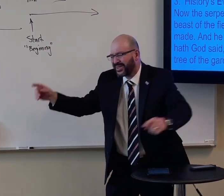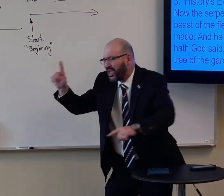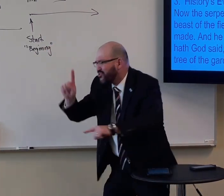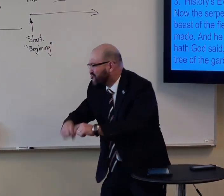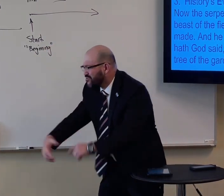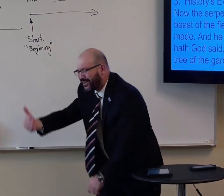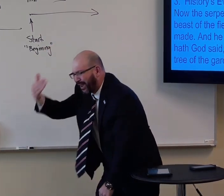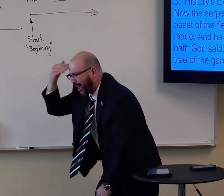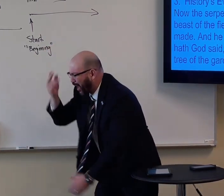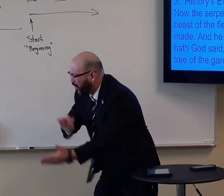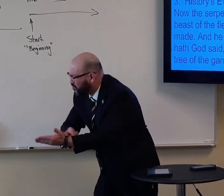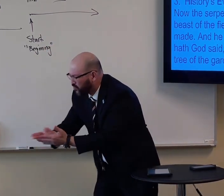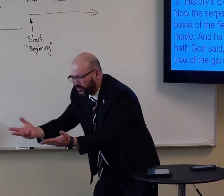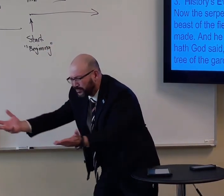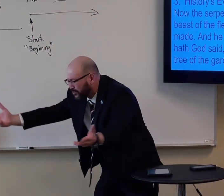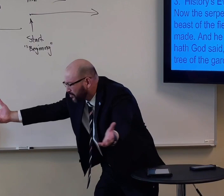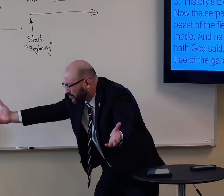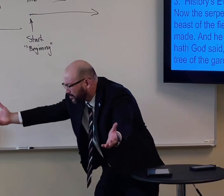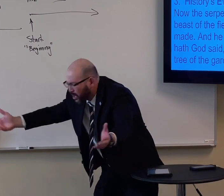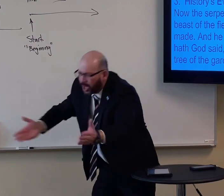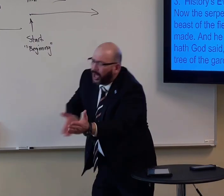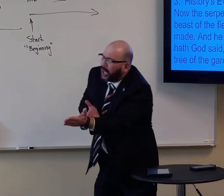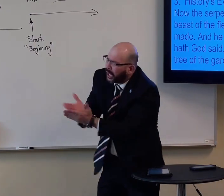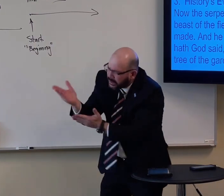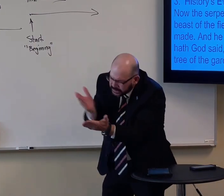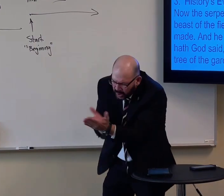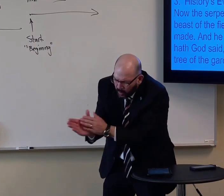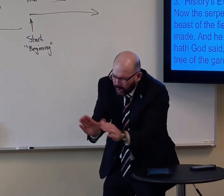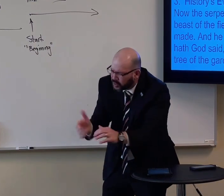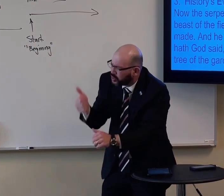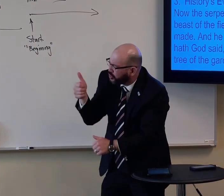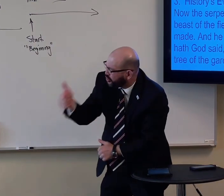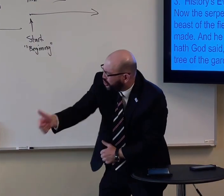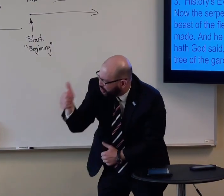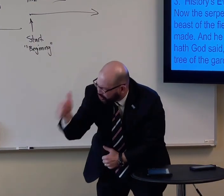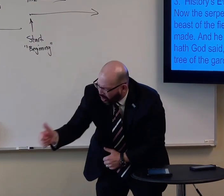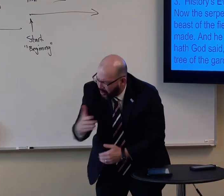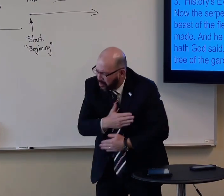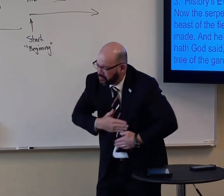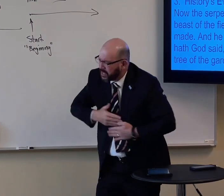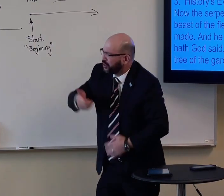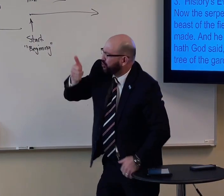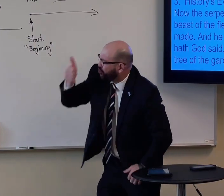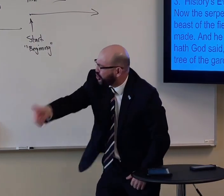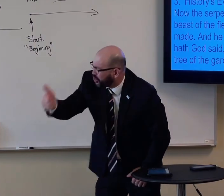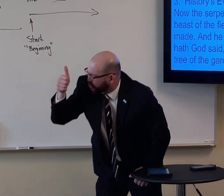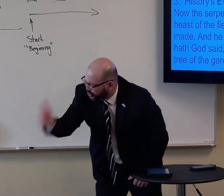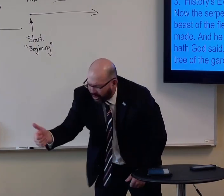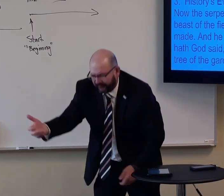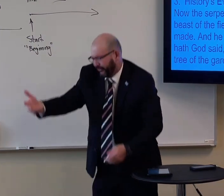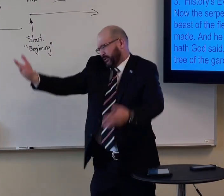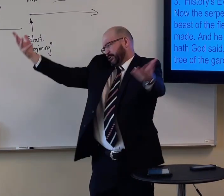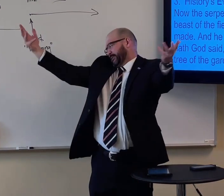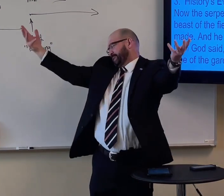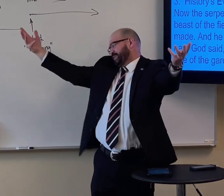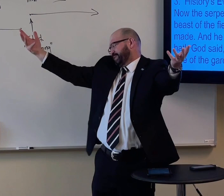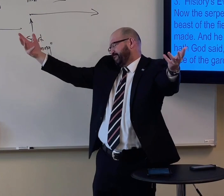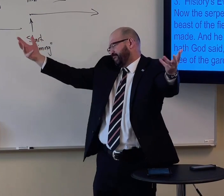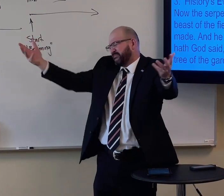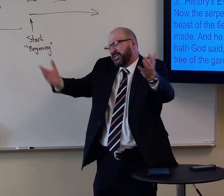But, yeah, you can't know the truth, you know, just because God said it, you got to experience the truth